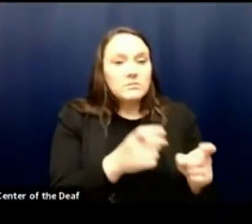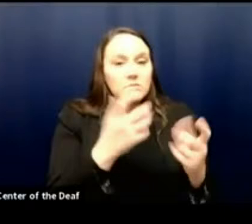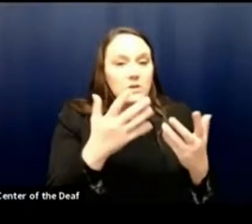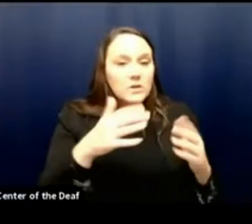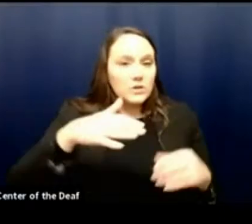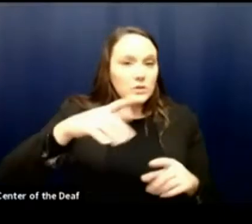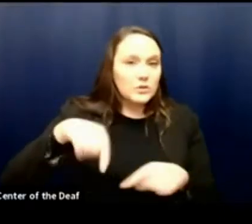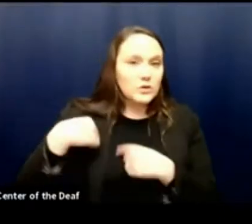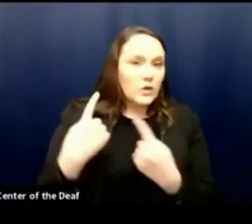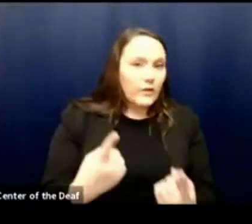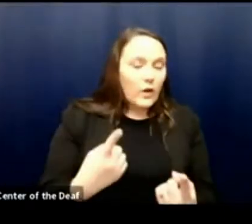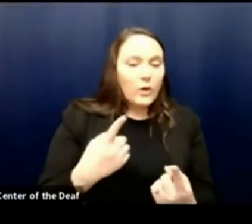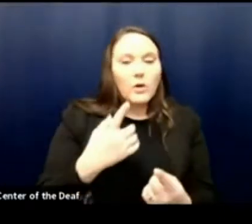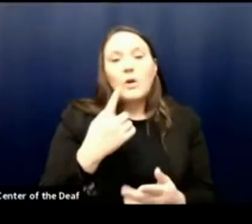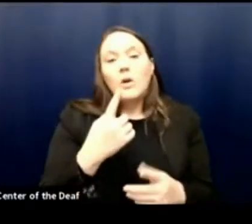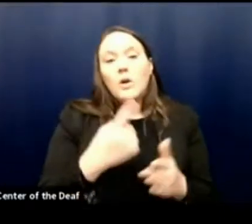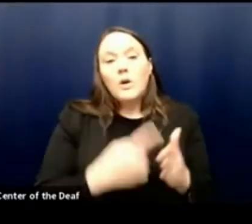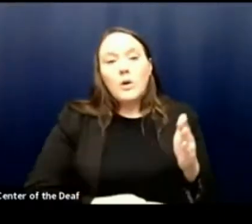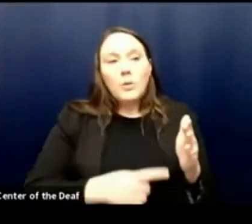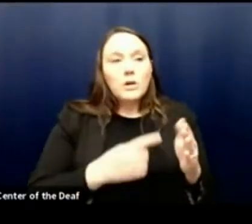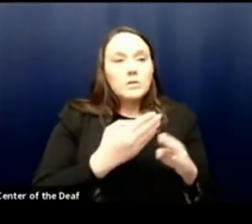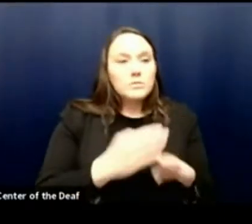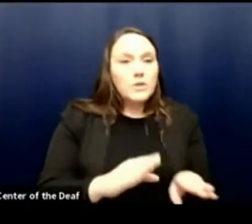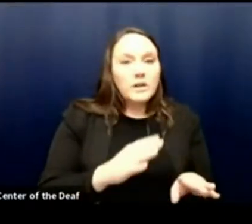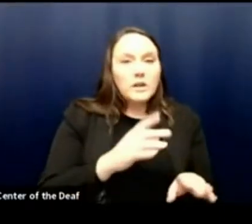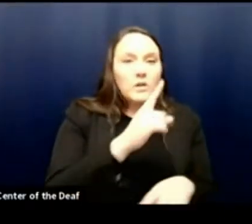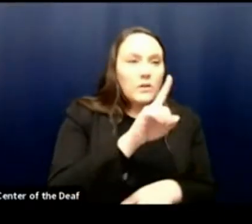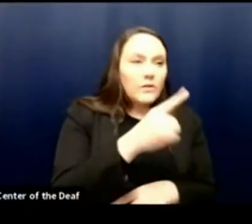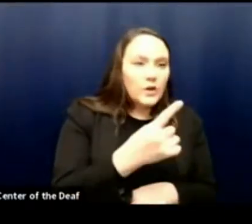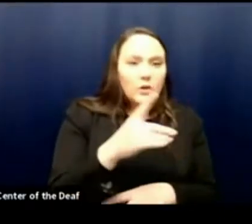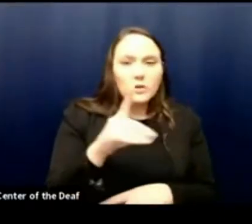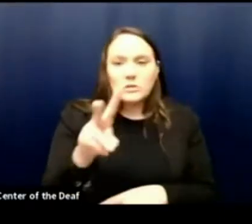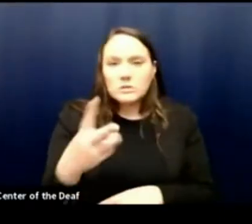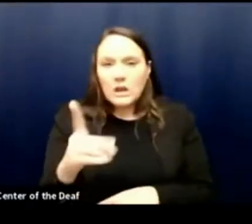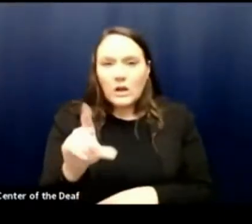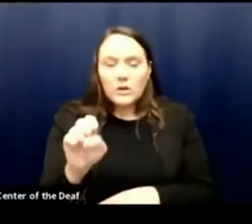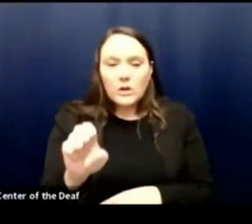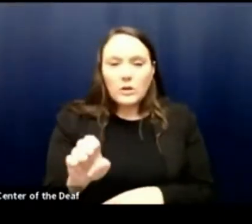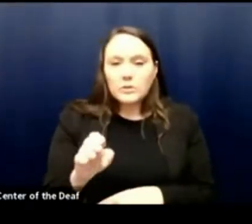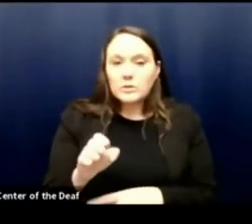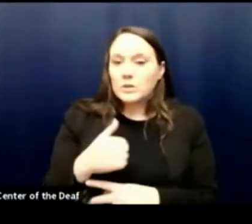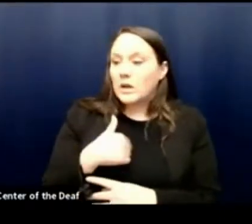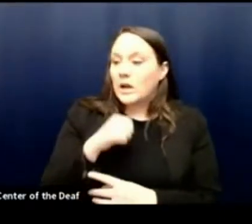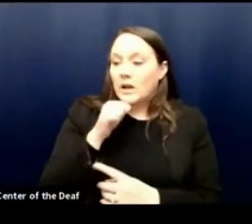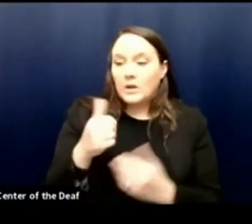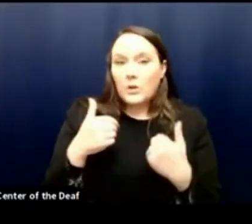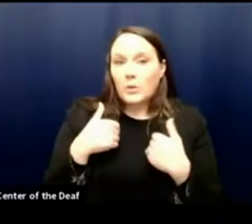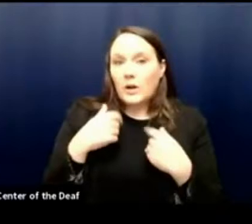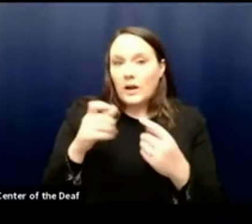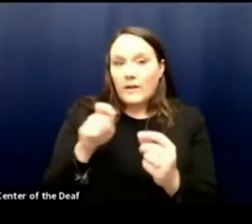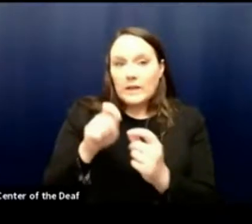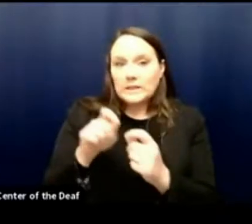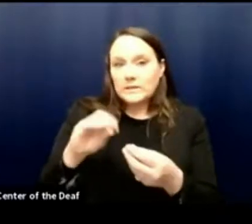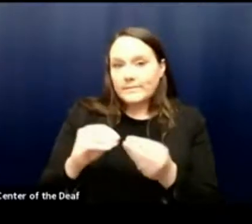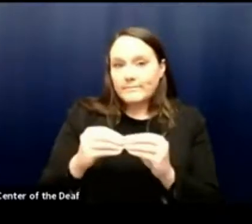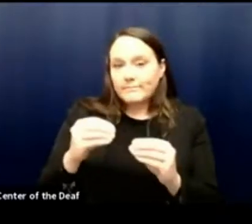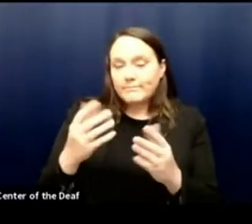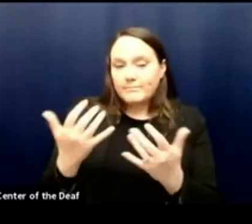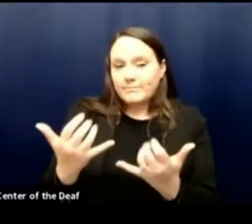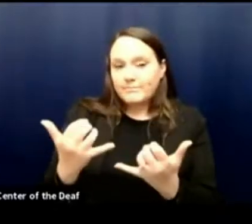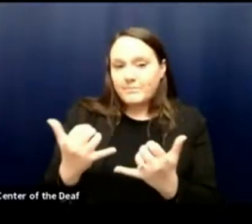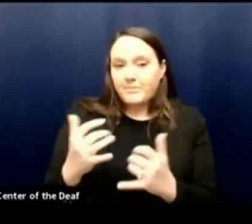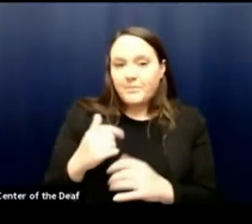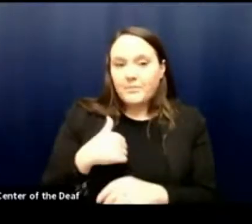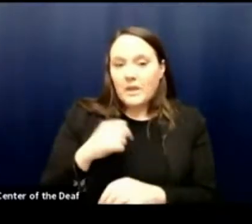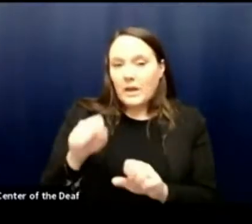and what's the breakdown of first versus second doses? I do not have that number in my head, so we can